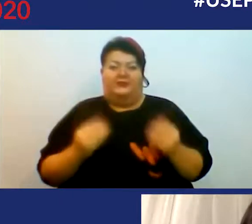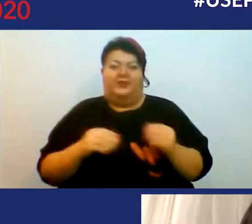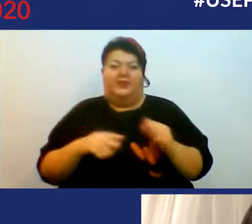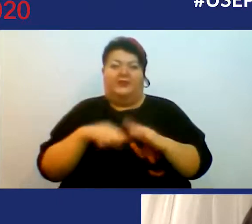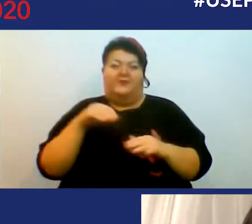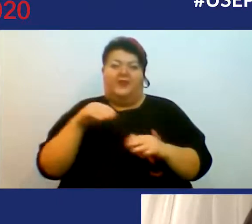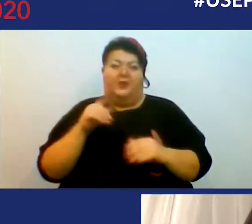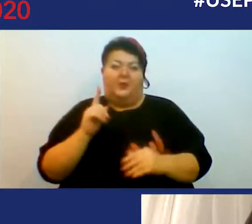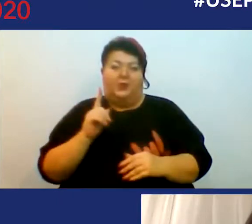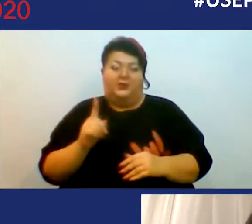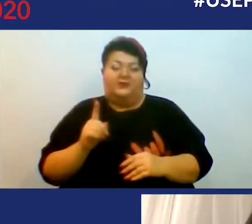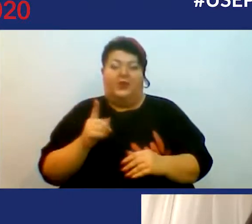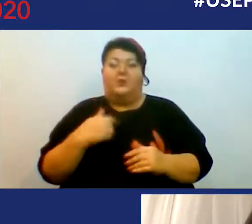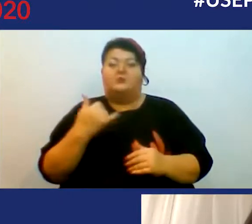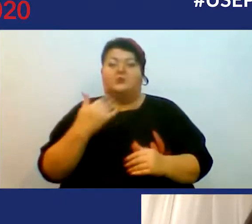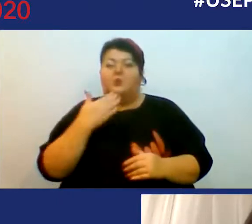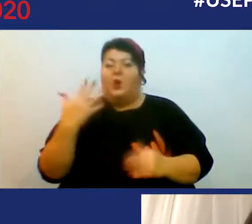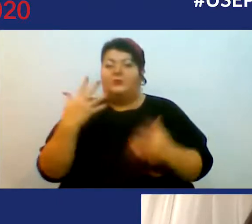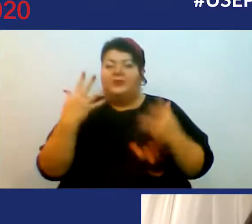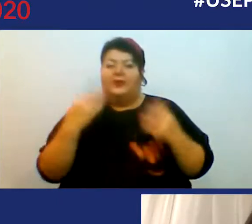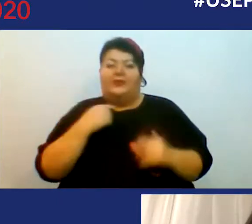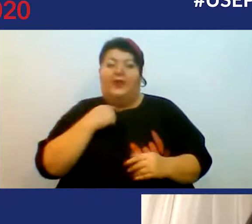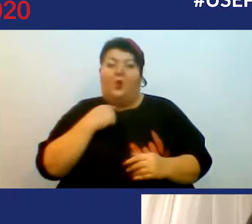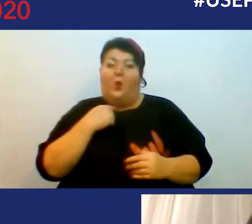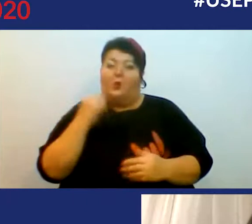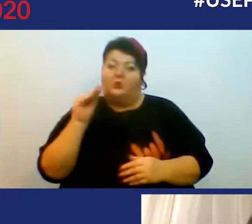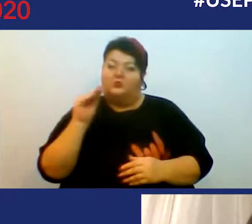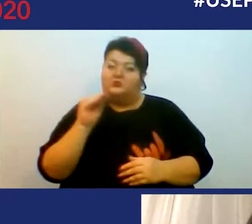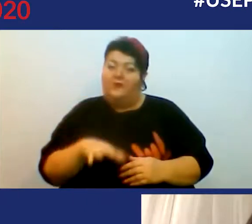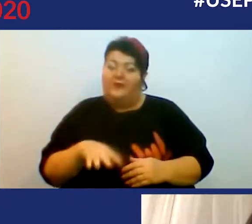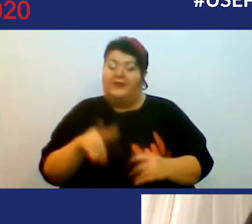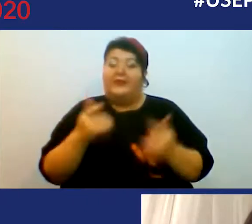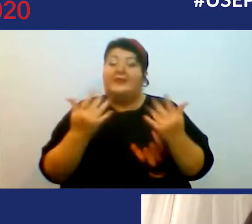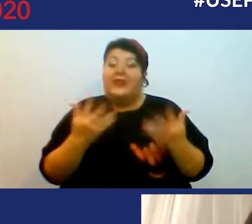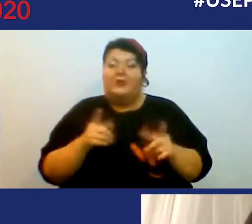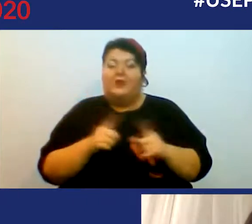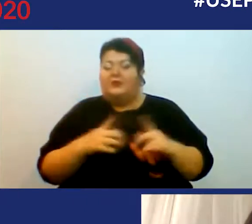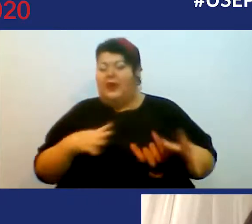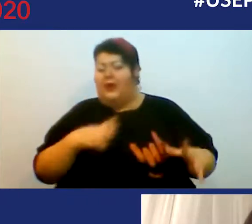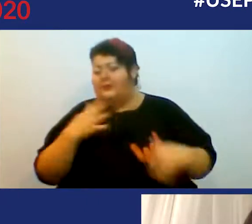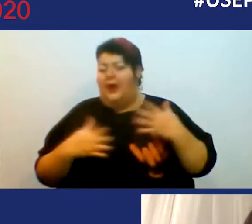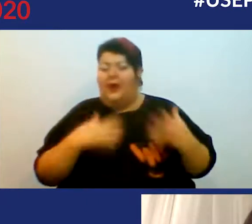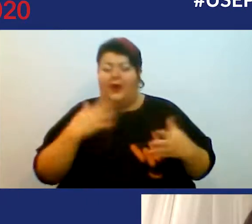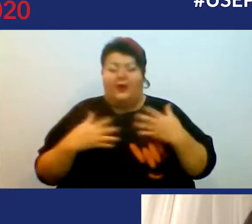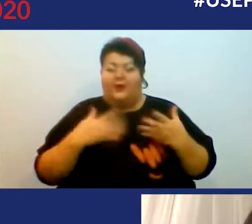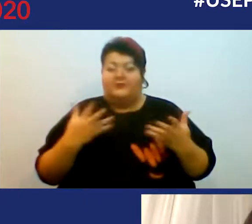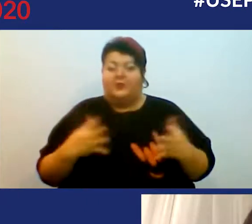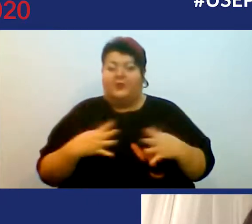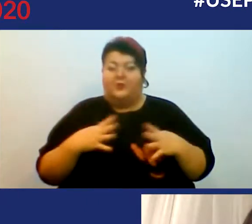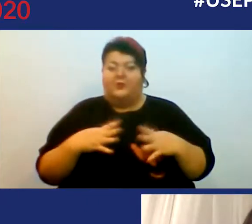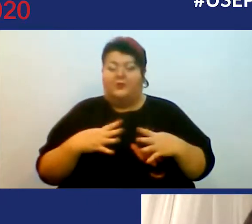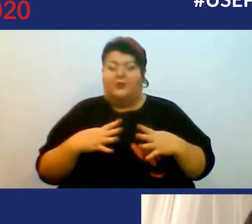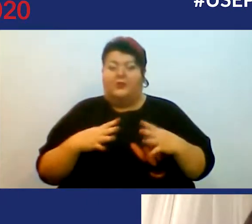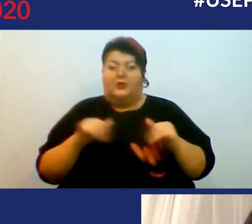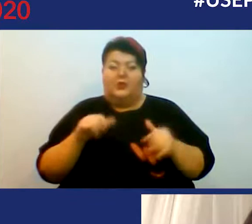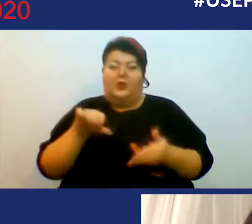voting. There's been such a big push around early voting. A lot of people have already voted in Arizona. On a few days